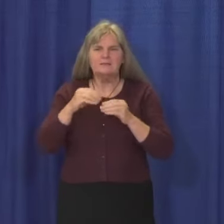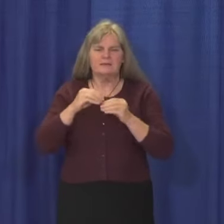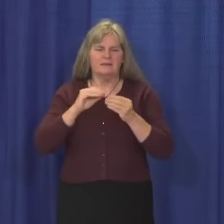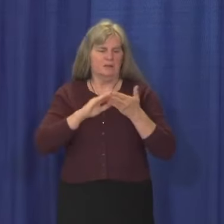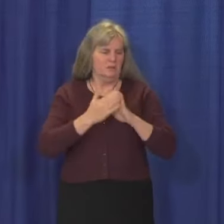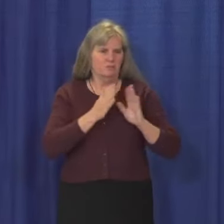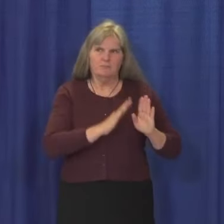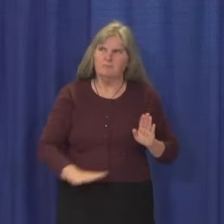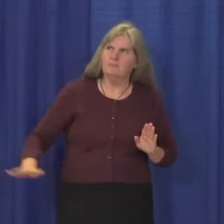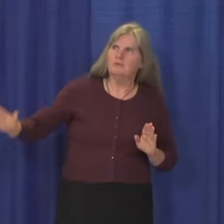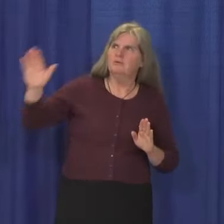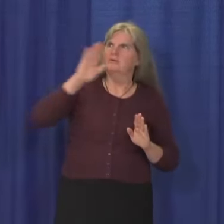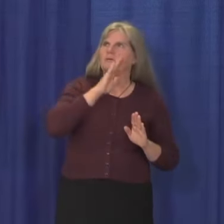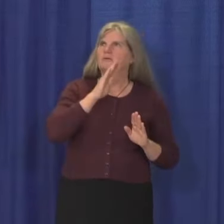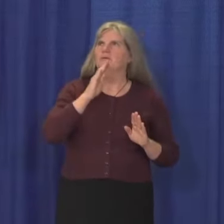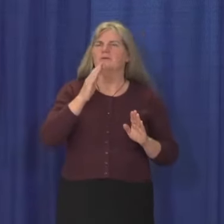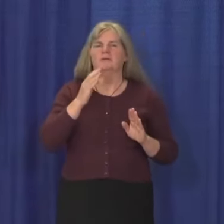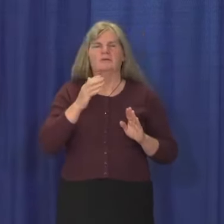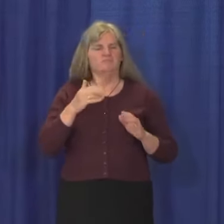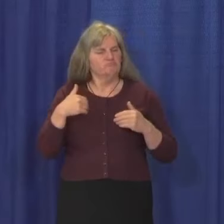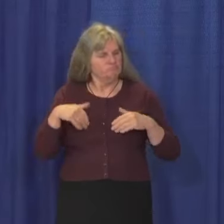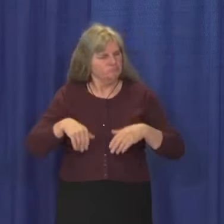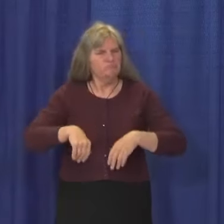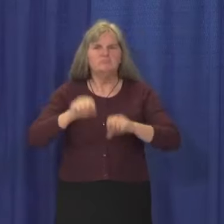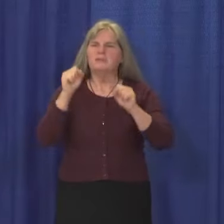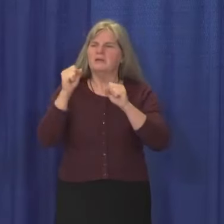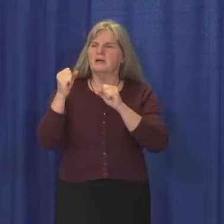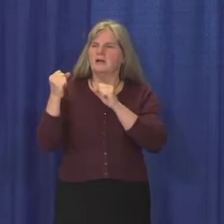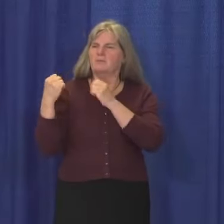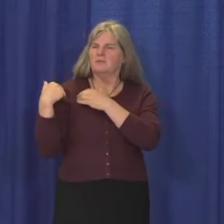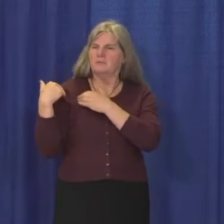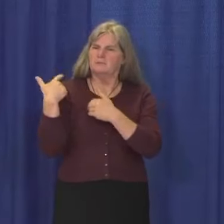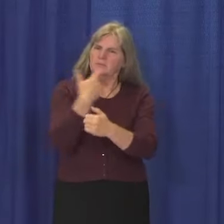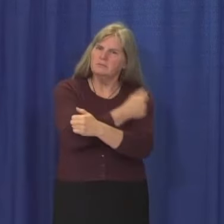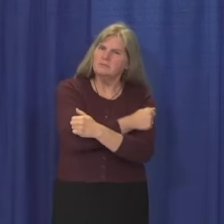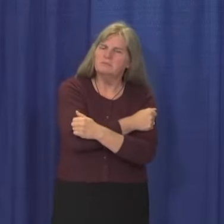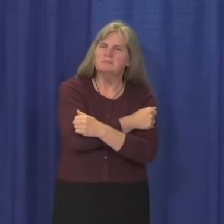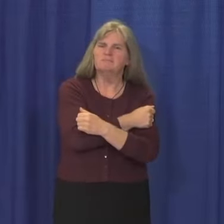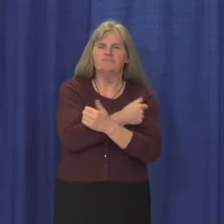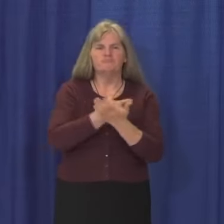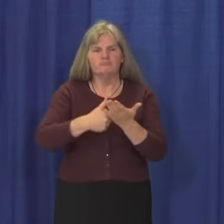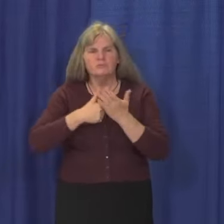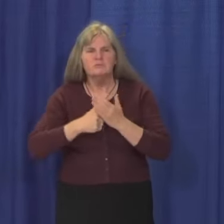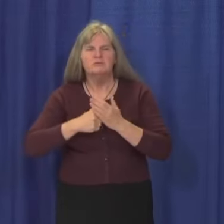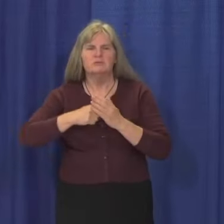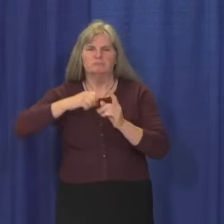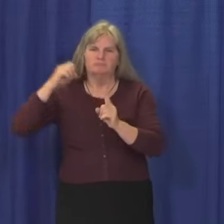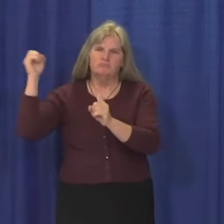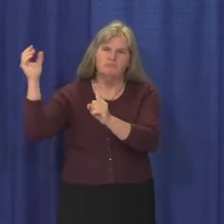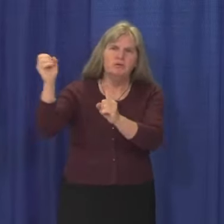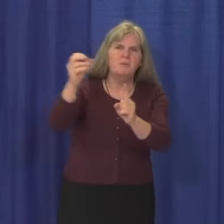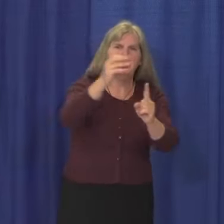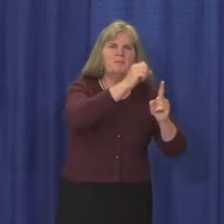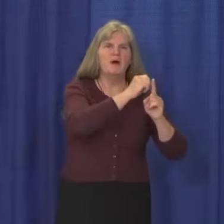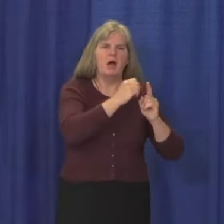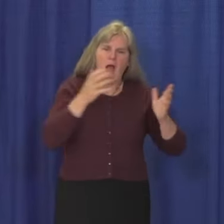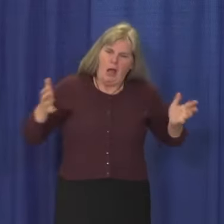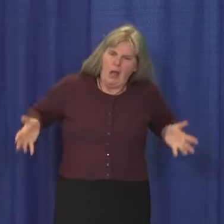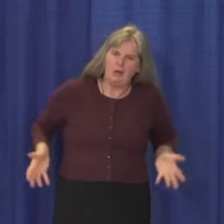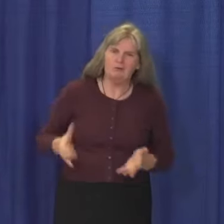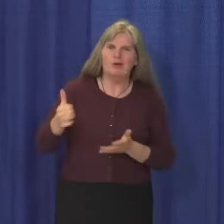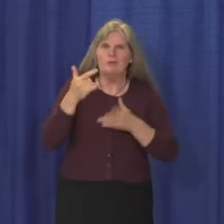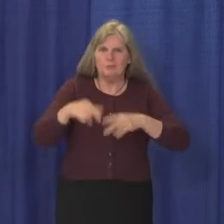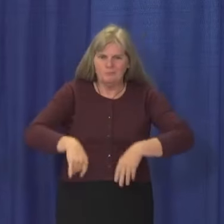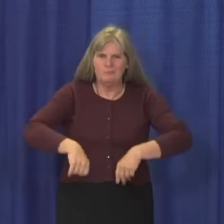throughout the territory who have taken their shot, talked about it, and encouraged others to do the same. We've had a great,